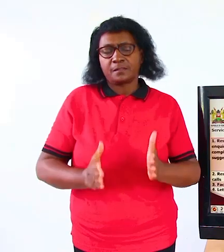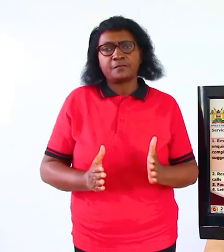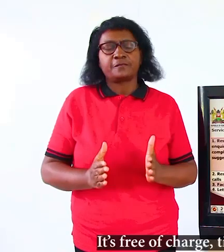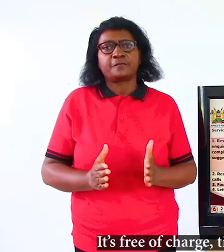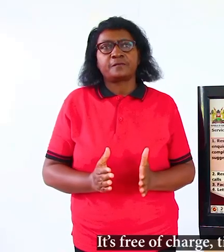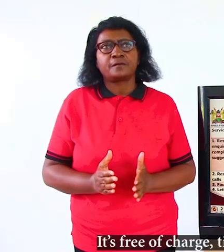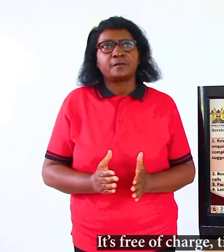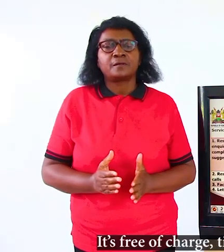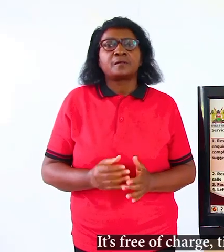It's free of charge.